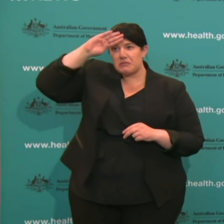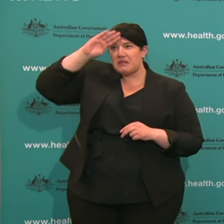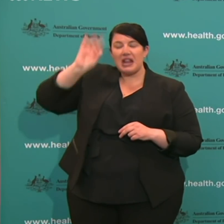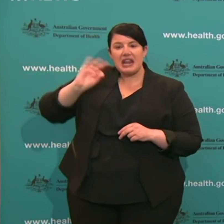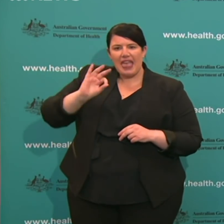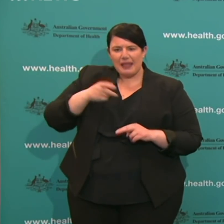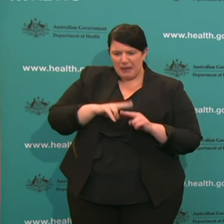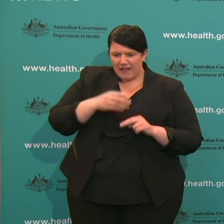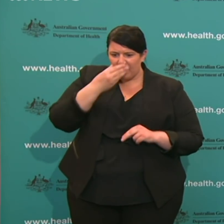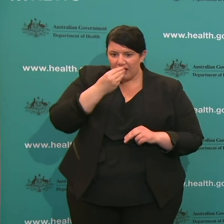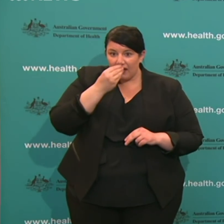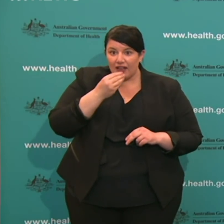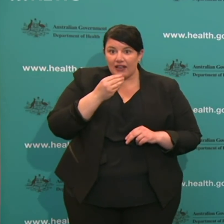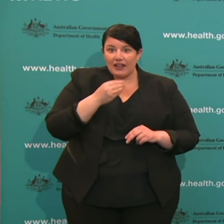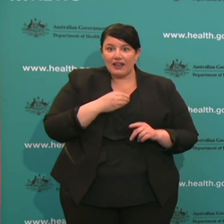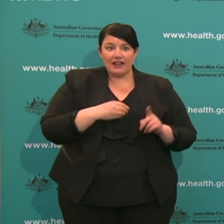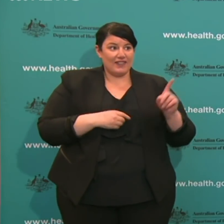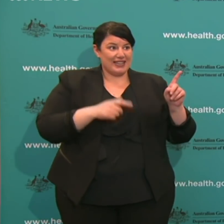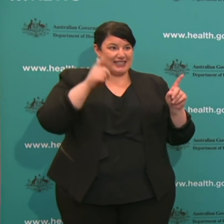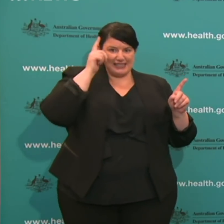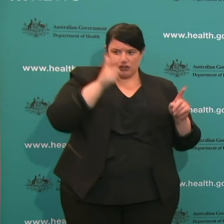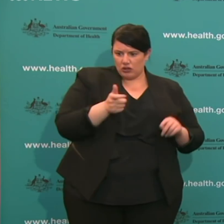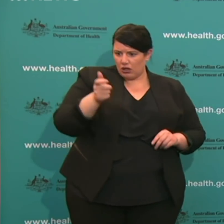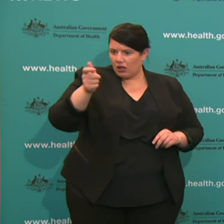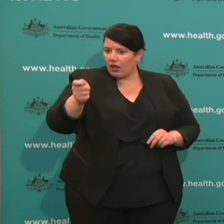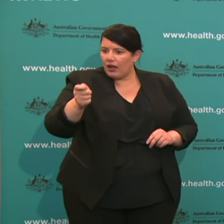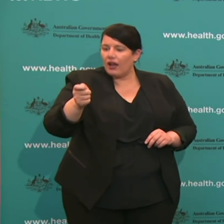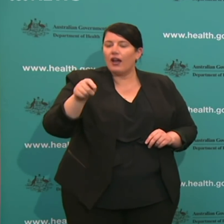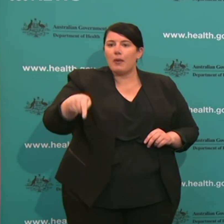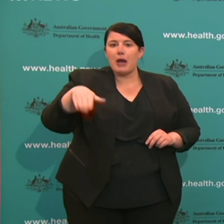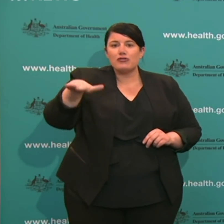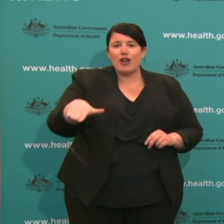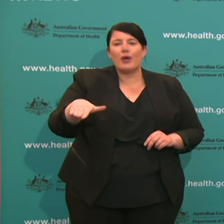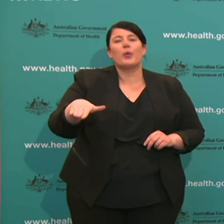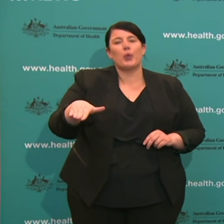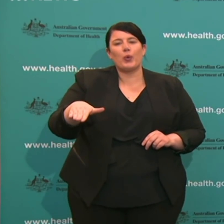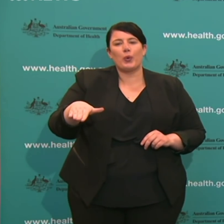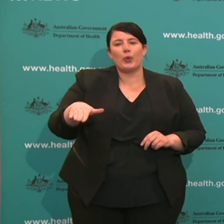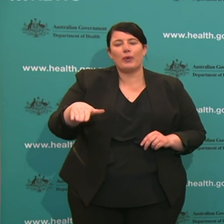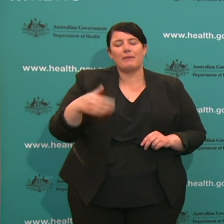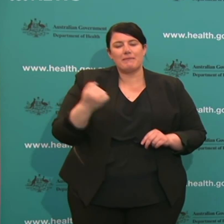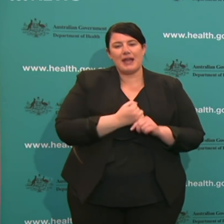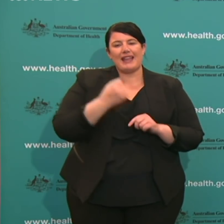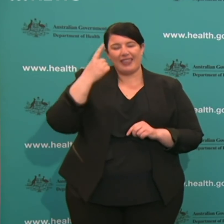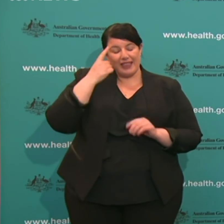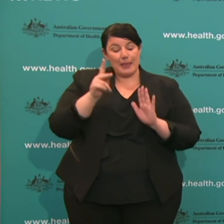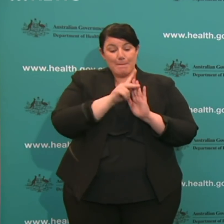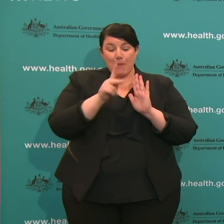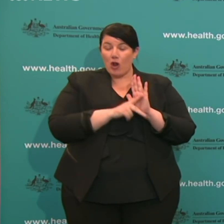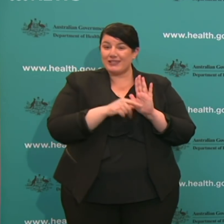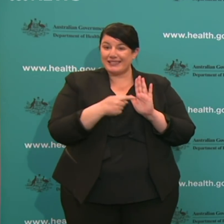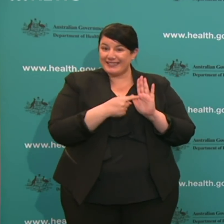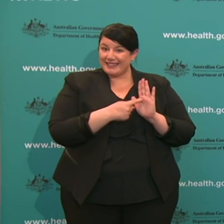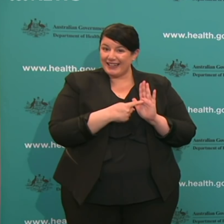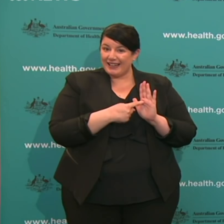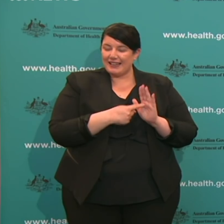if there's a teacher there pointing a thermometer at their forehead, of course, it reminds you of the policy, which is to keep your